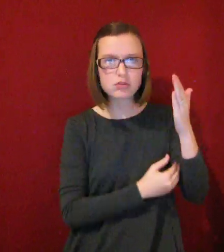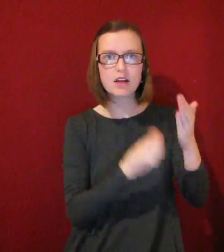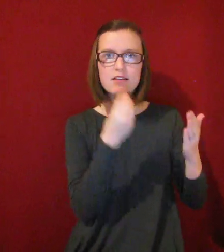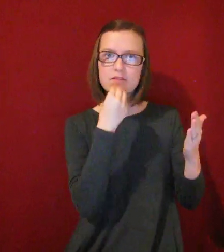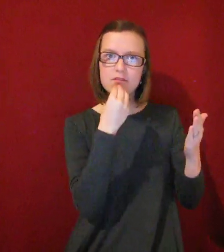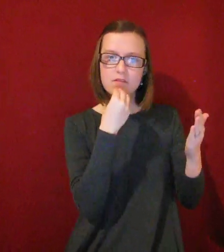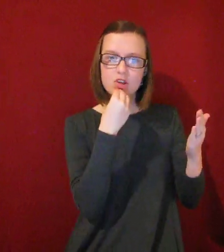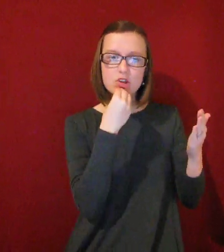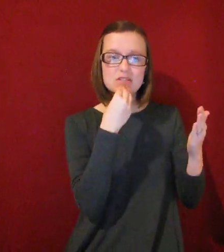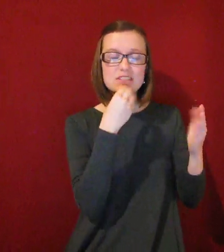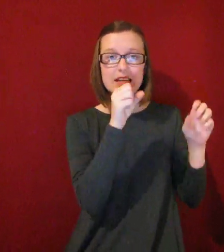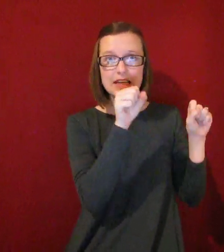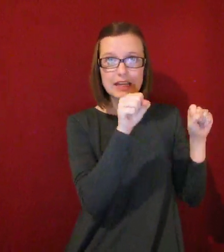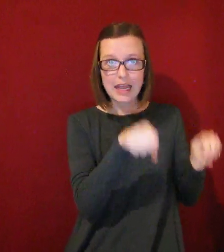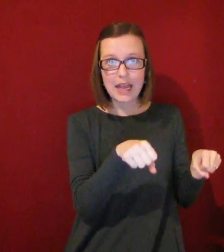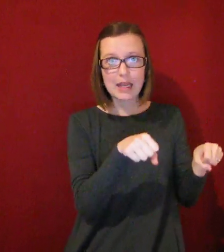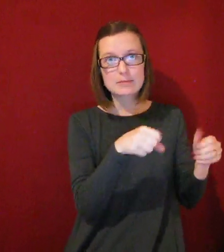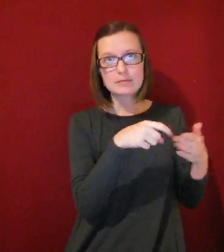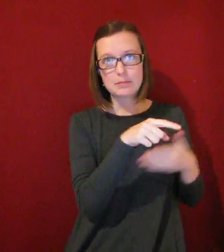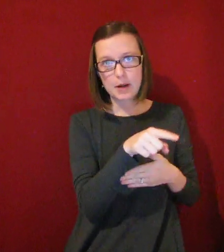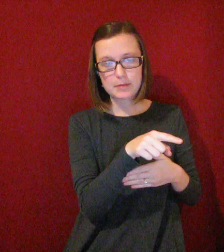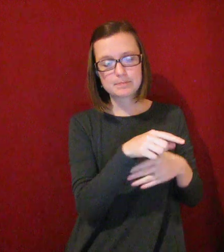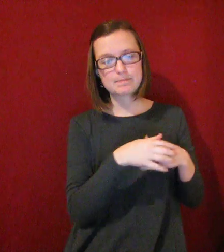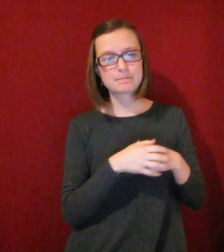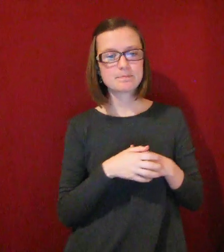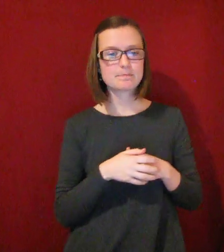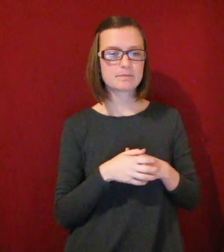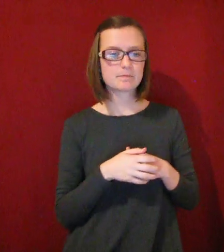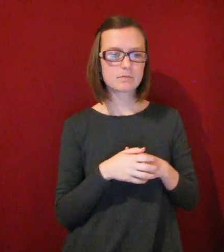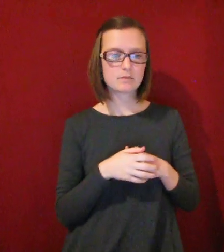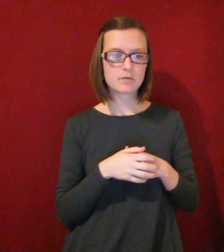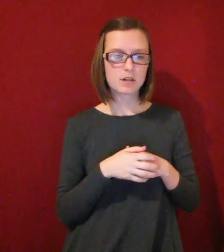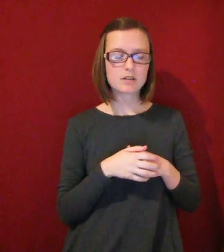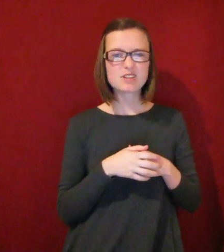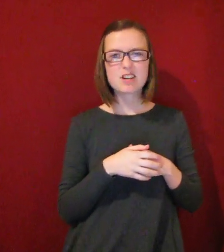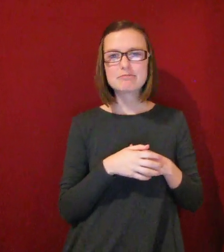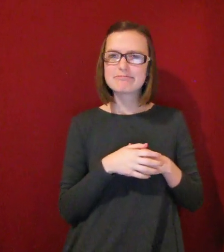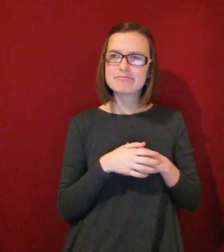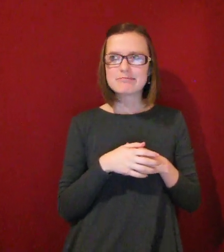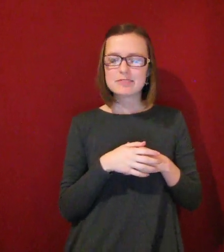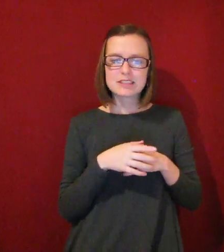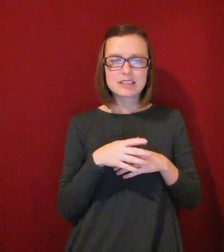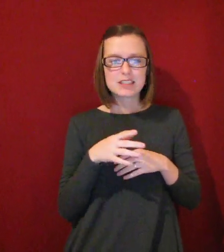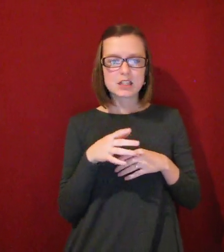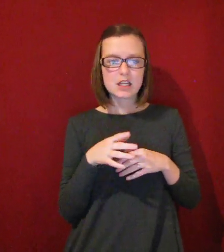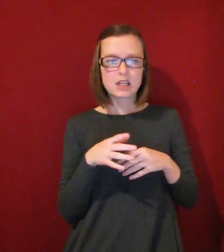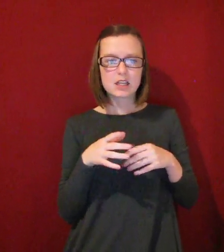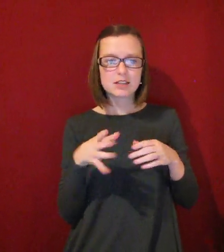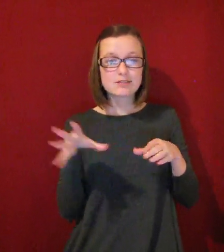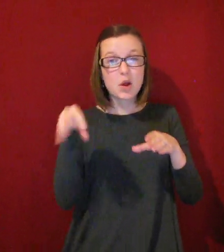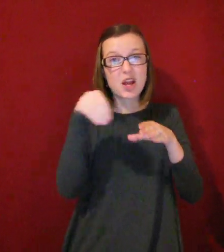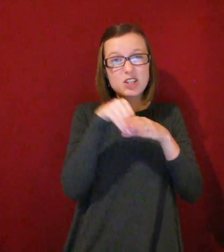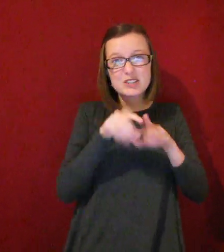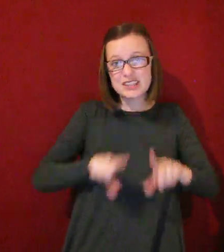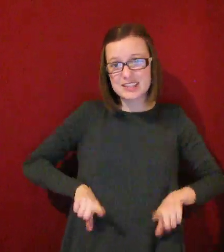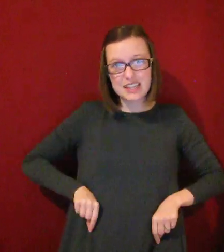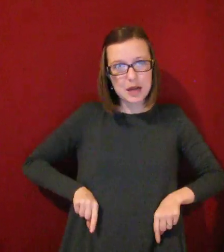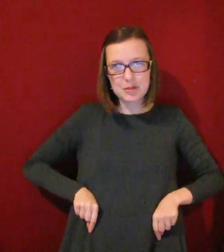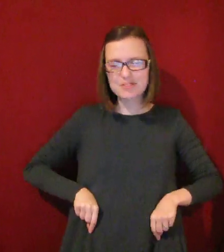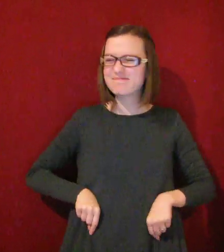to purchase. Items like diapers typically are not included in that, but it would give you